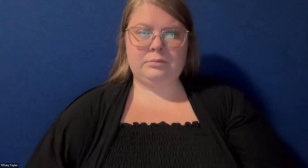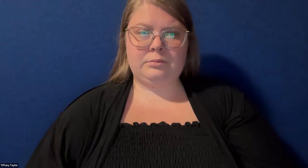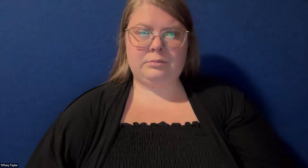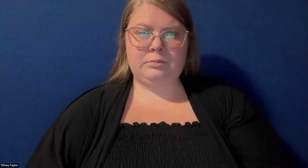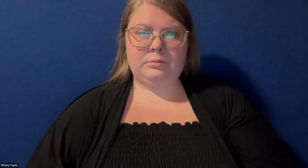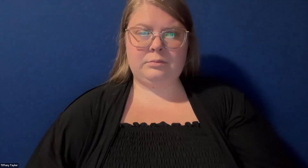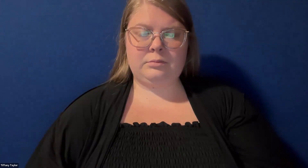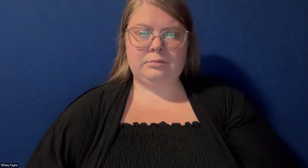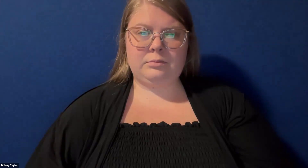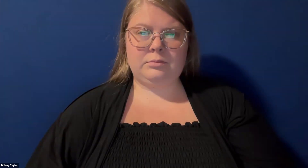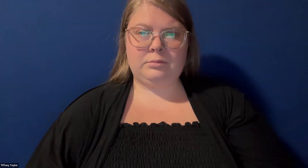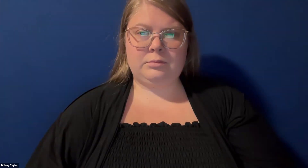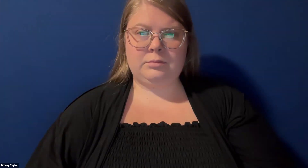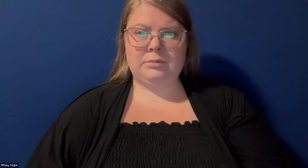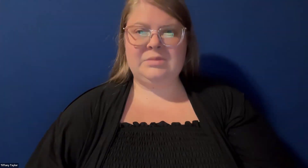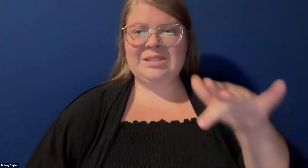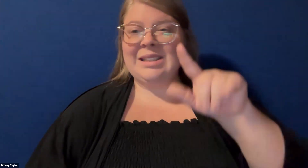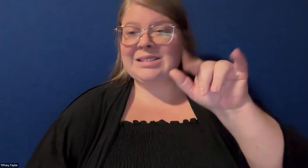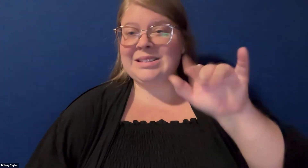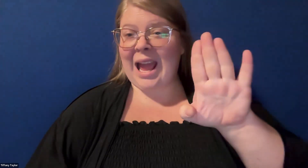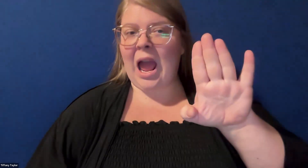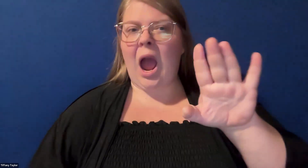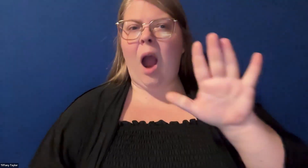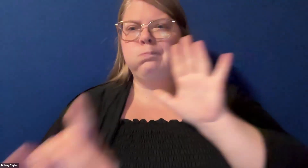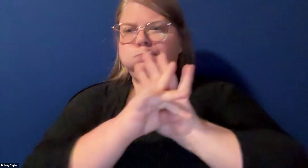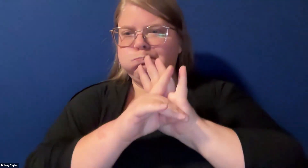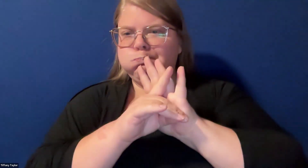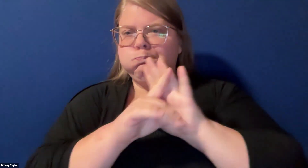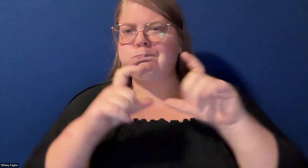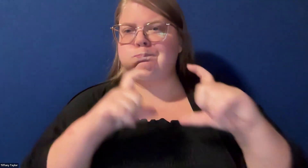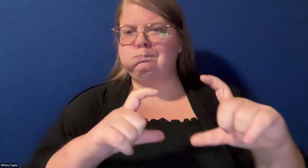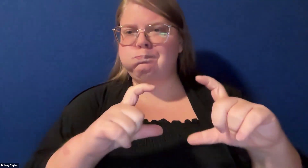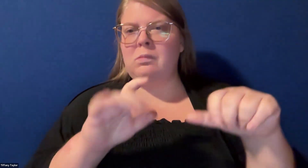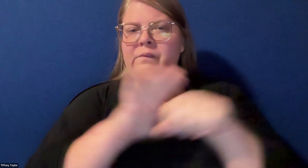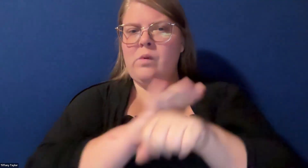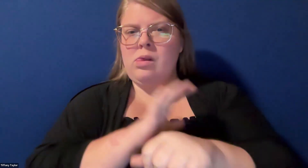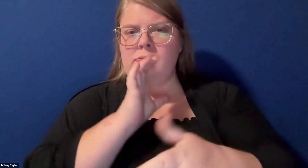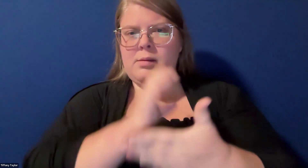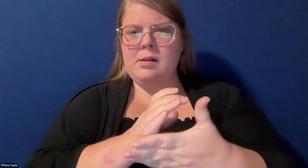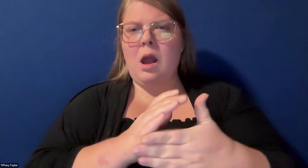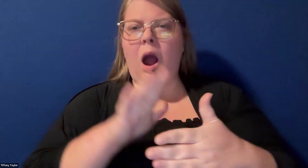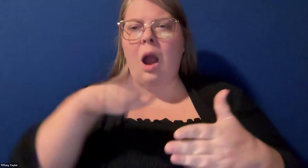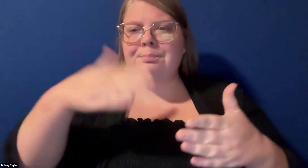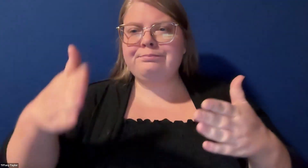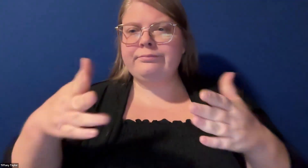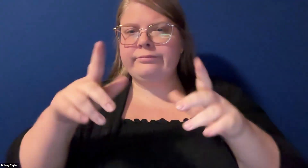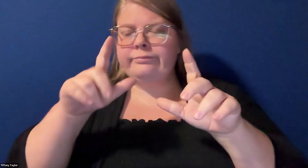the entire things are actually selected. See, the entire things are selected, and if I press